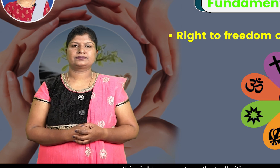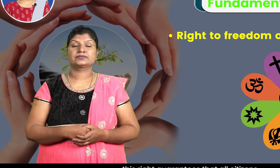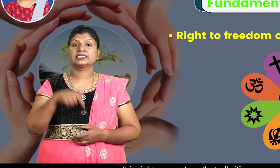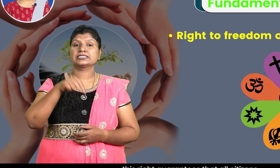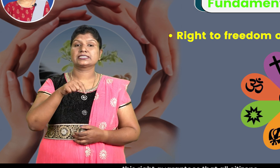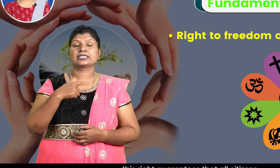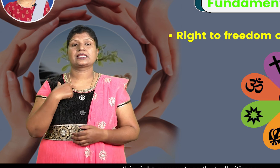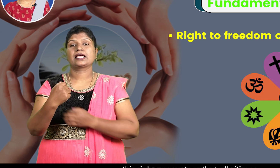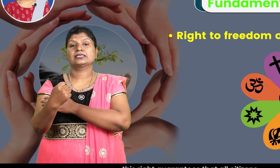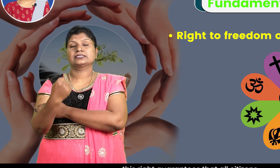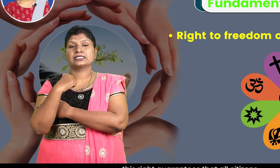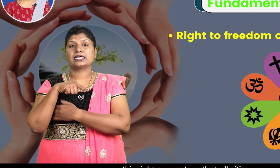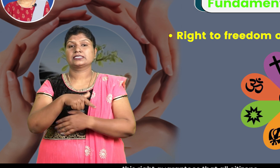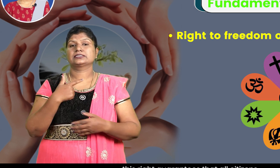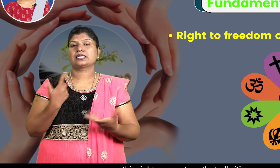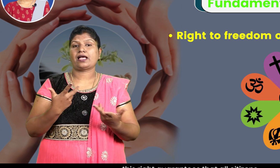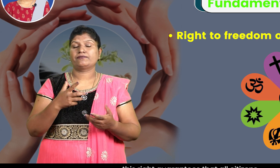This right guarantees